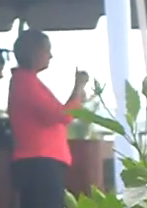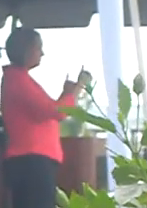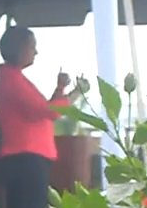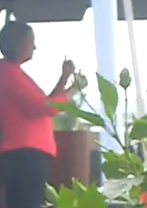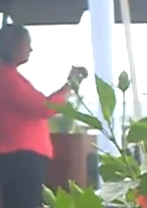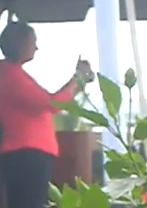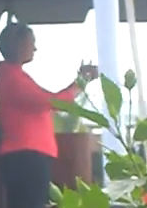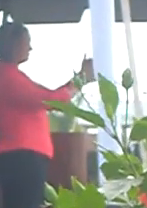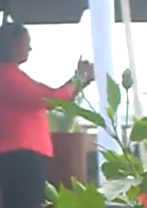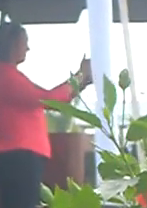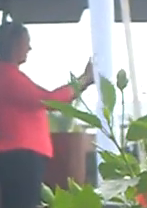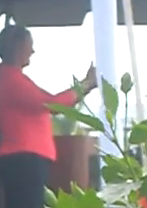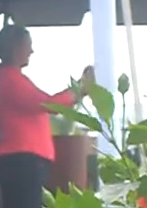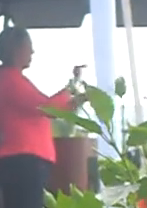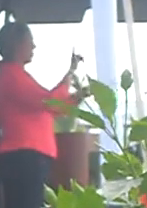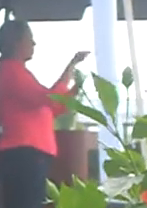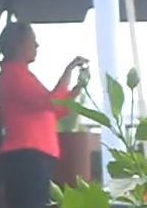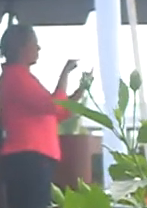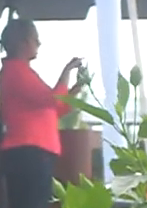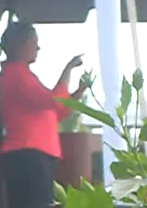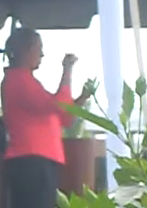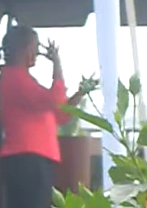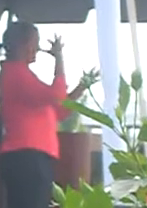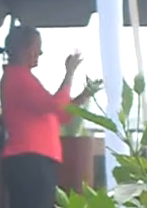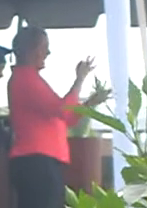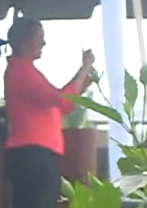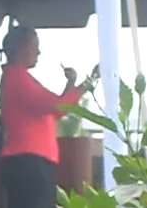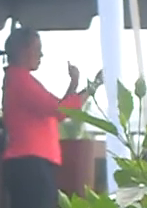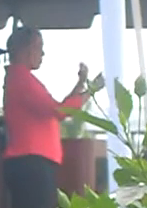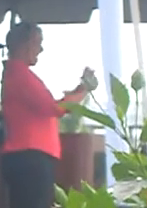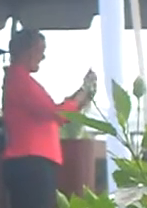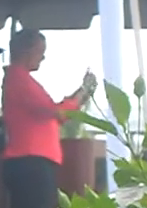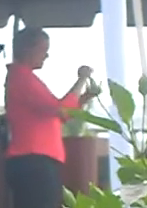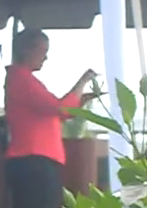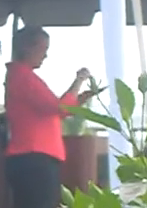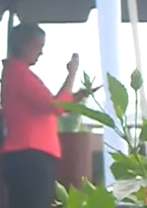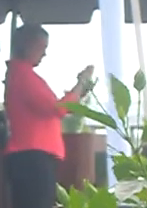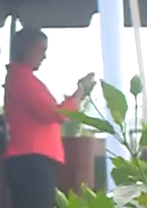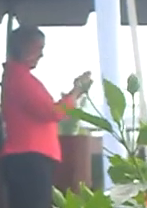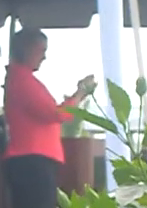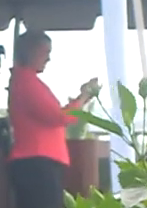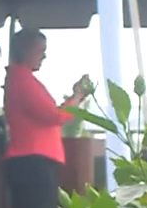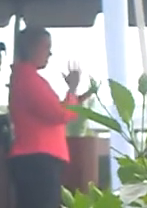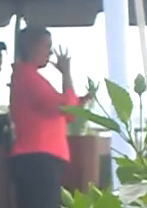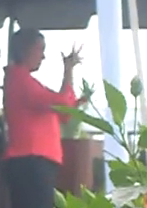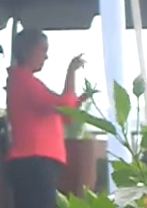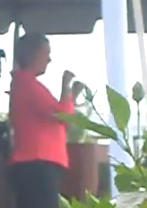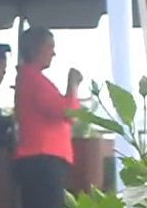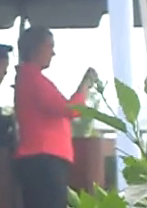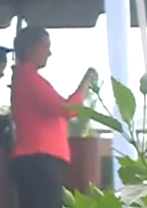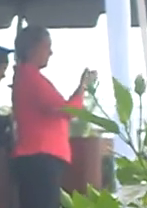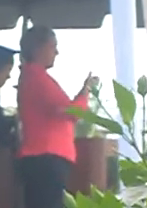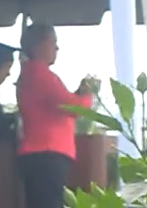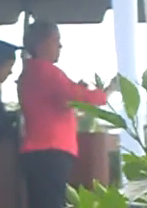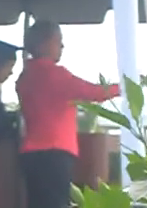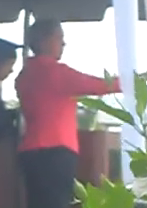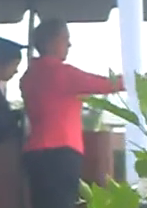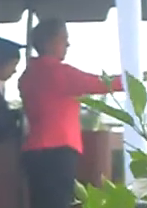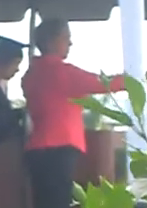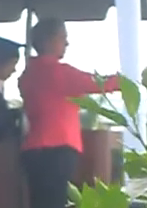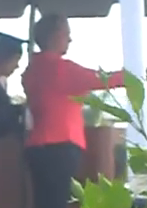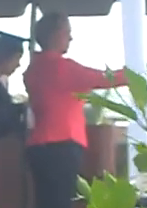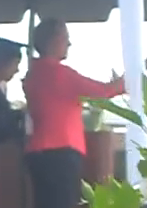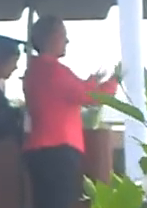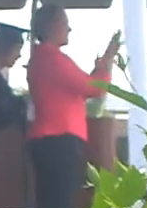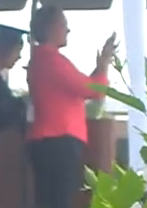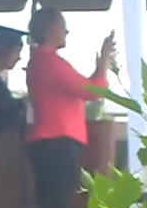for love, because you and your job will together give birth to your own version of success.